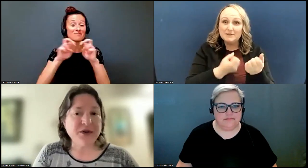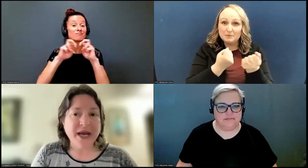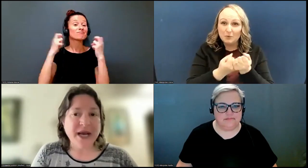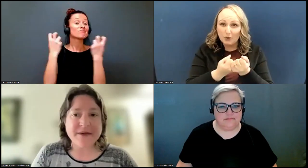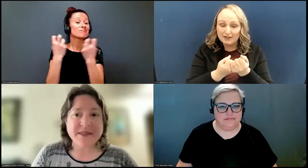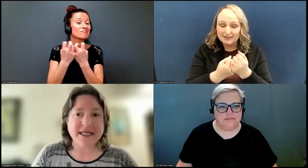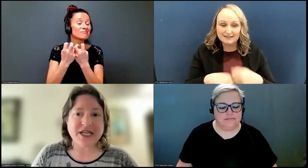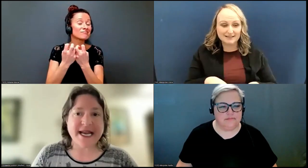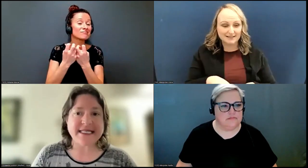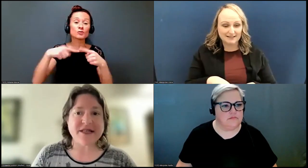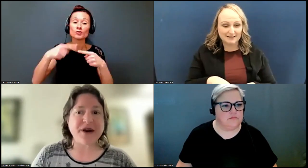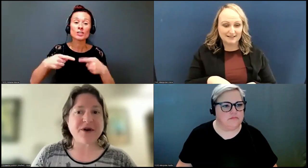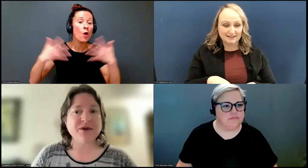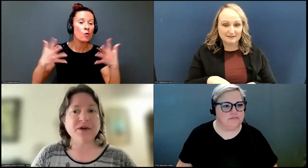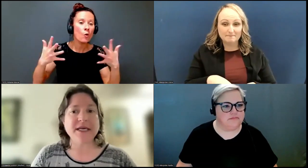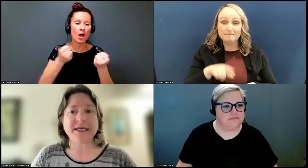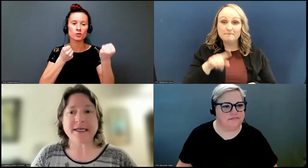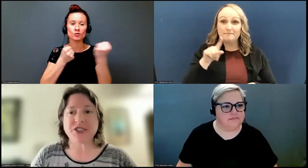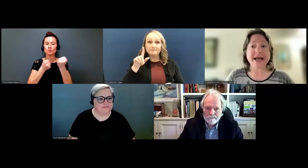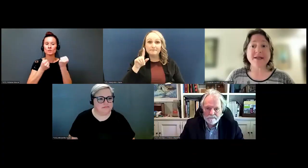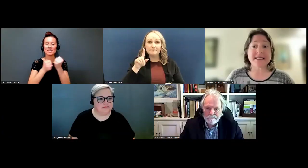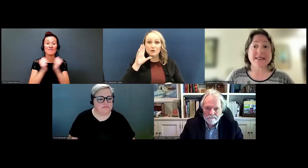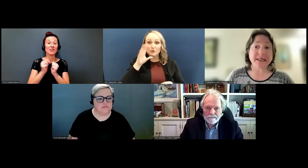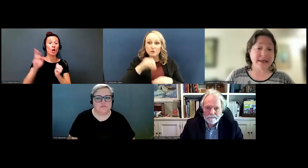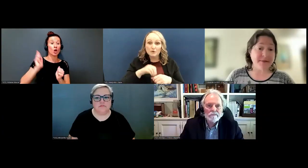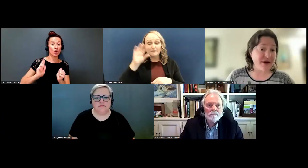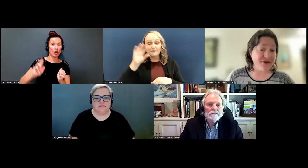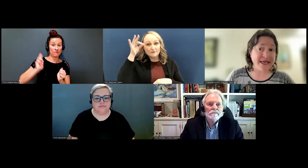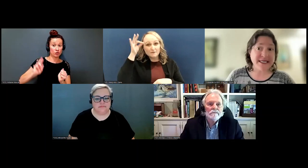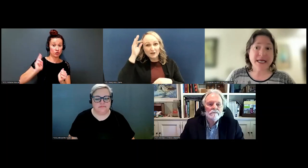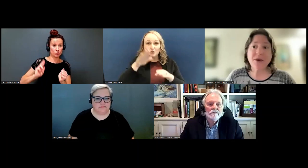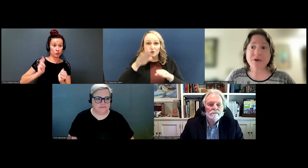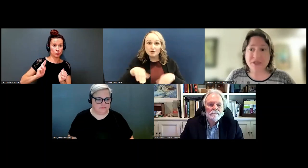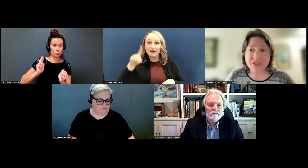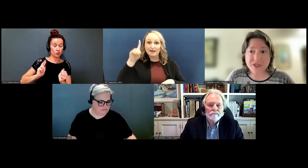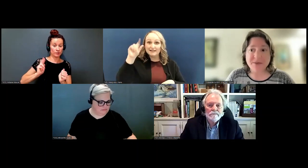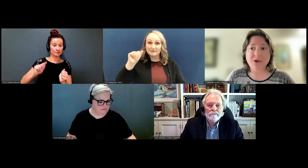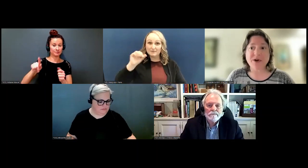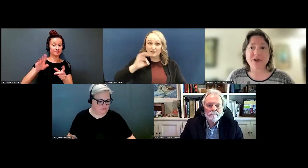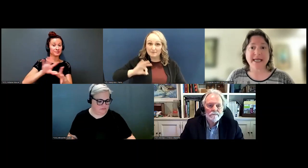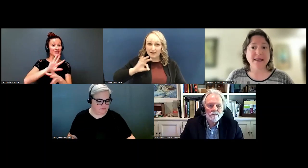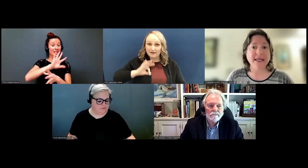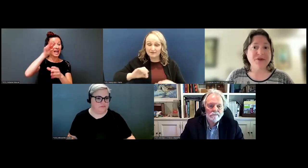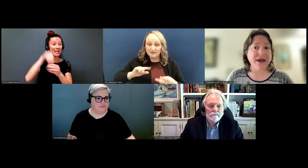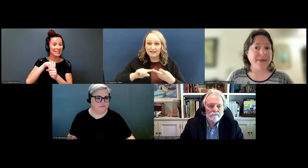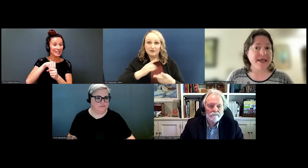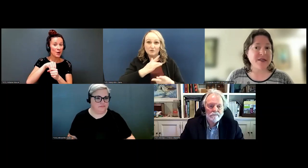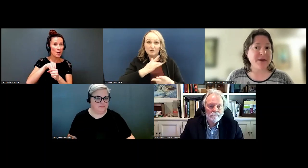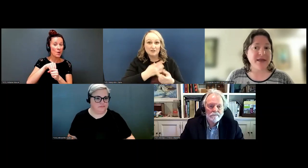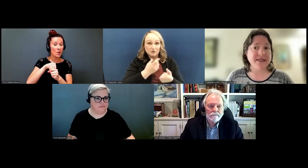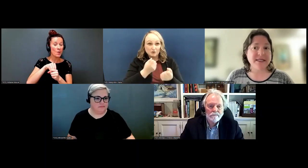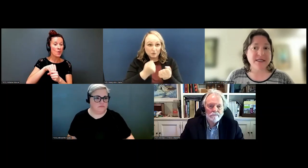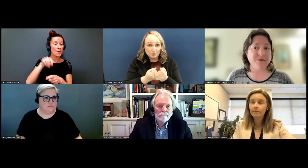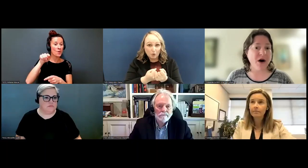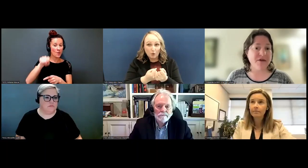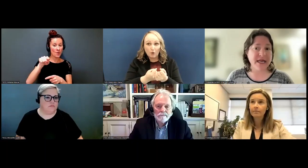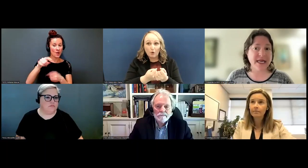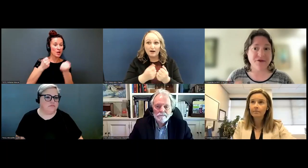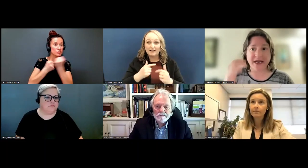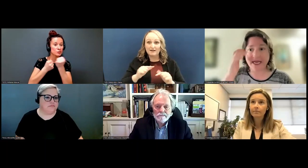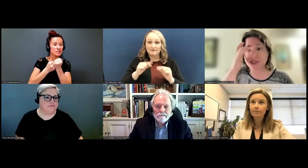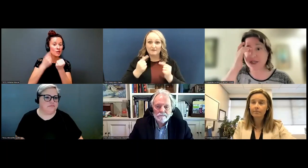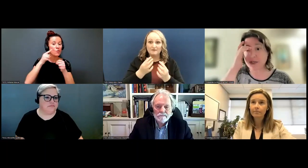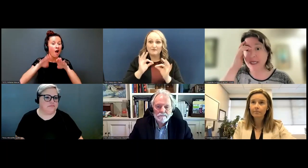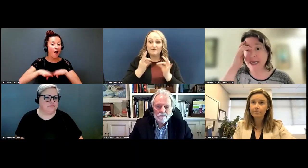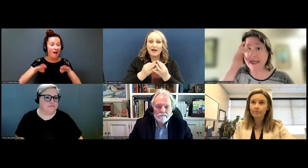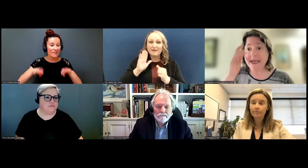these include items such as the federal child disability benefit, provincial supports, and lived family experiences of poverty